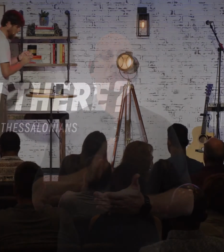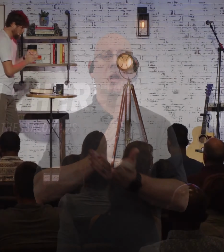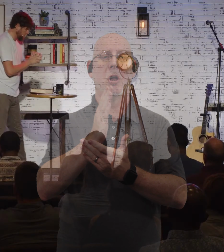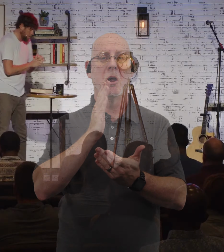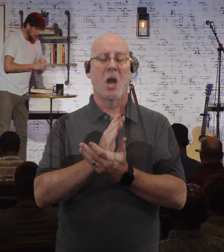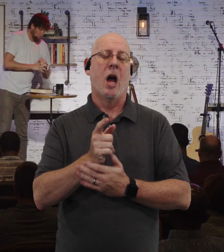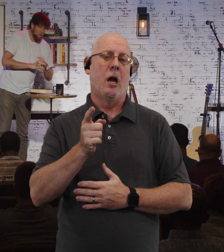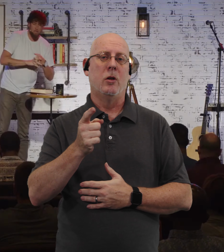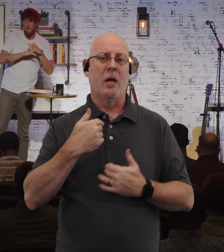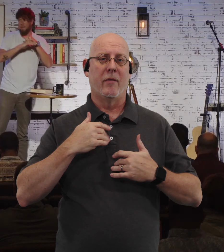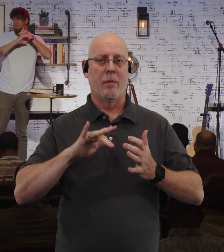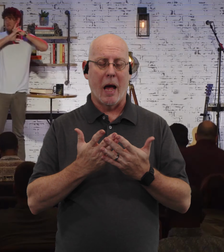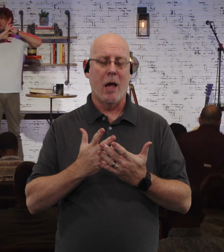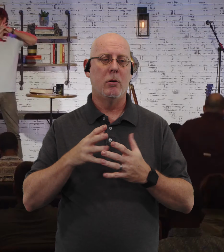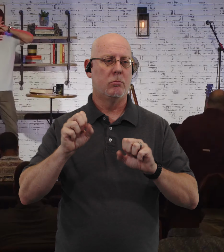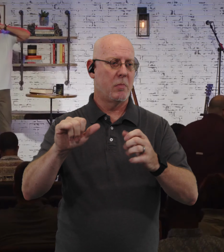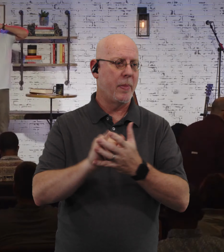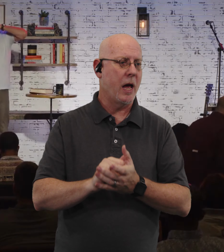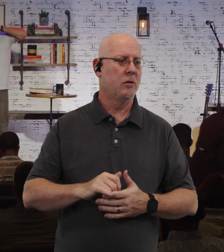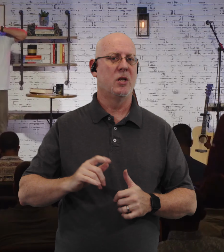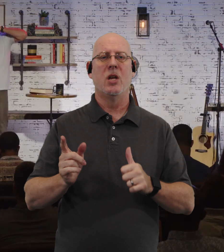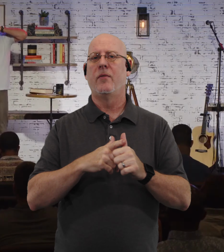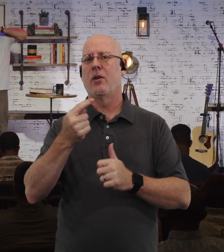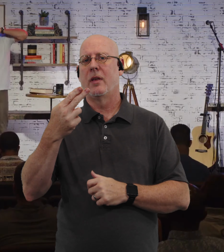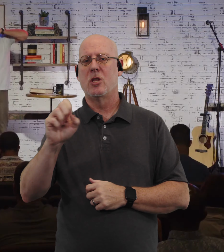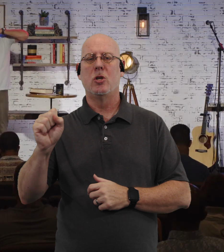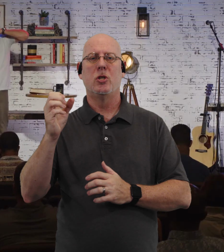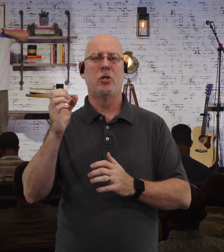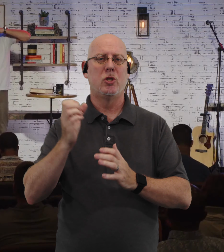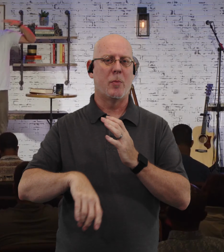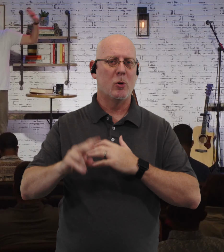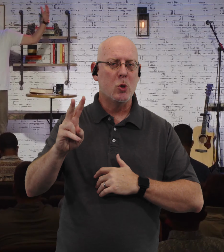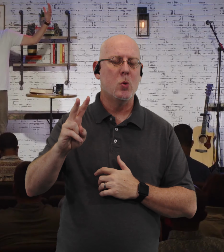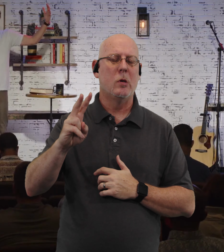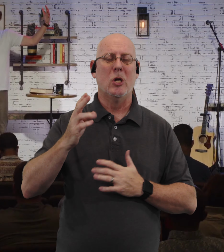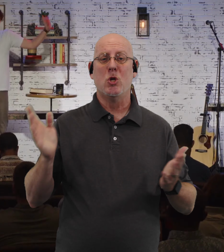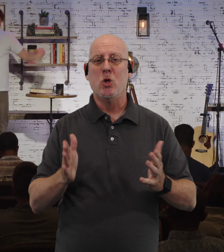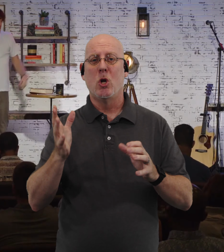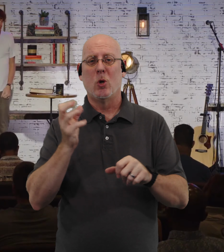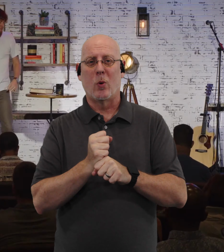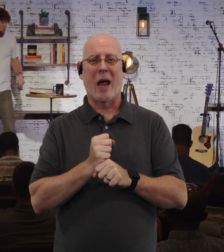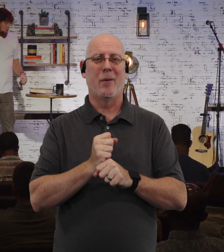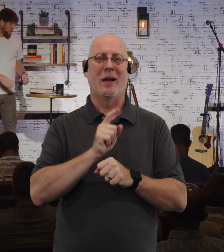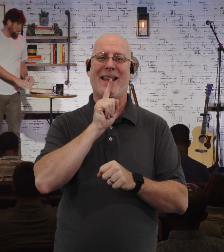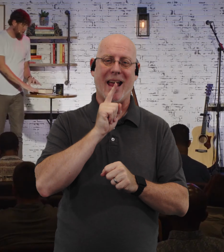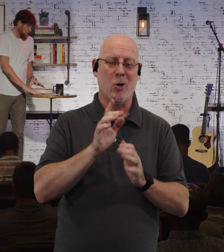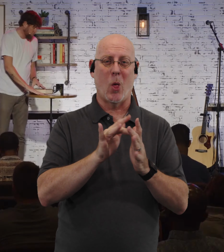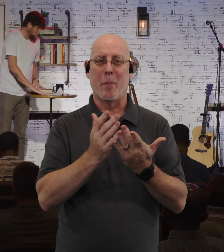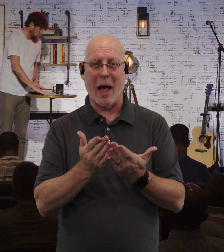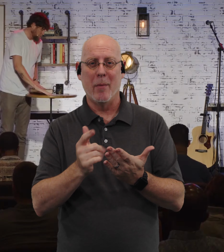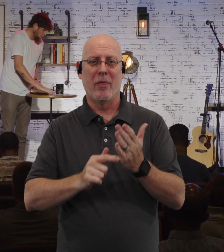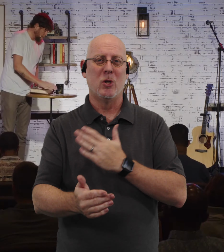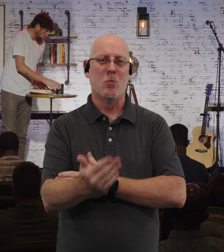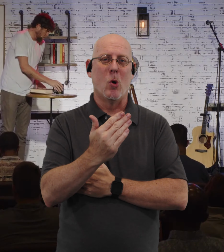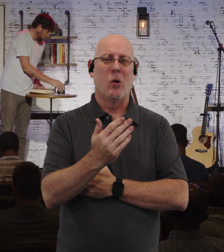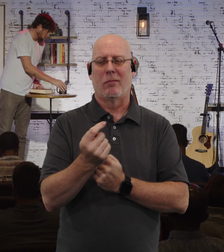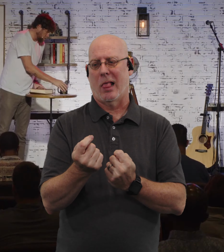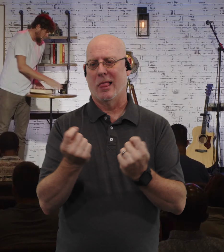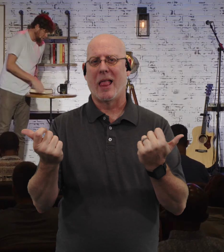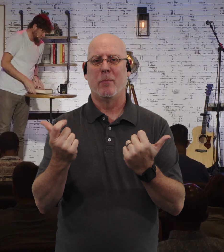28. All right, if you got a Bible, go ahead and grab it. We're in 1 Thessalonians chapter 2. I would encourage you guys to grab a physical copy of Scripture this morning.